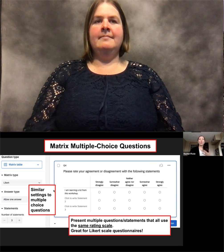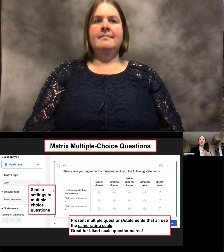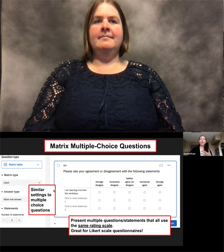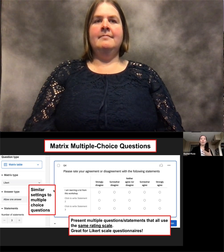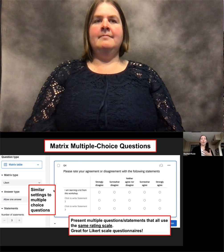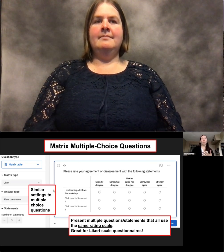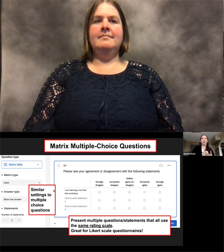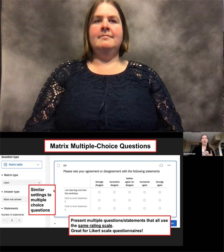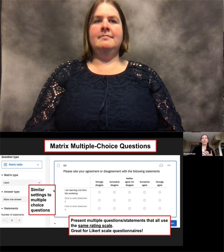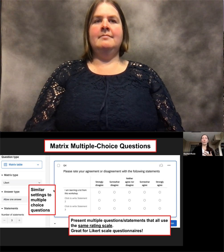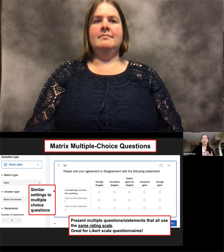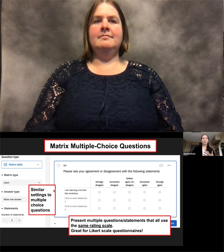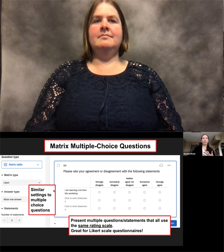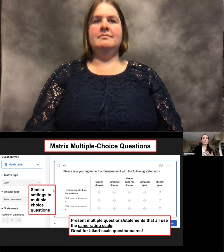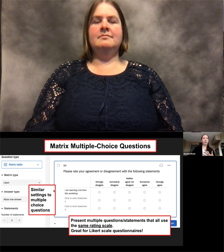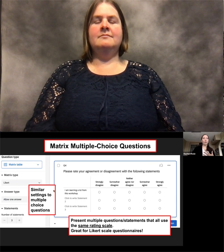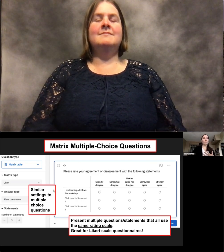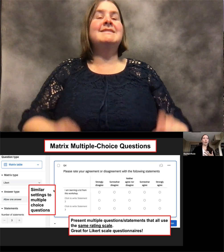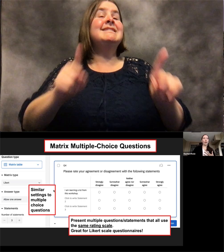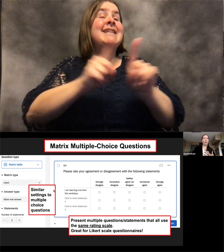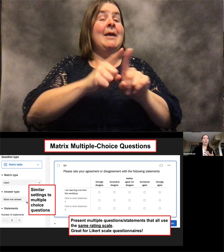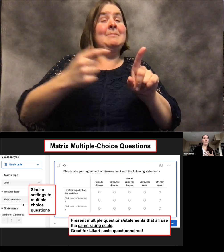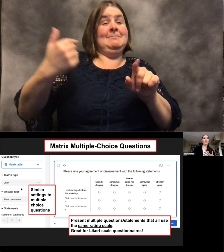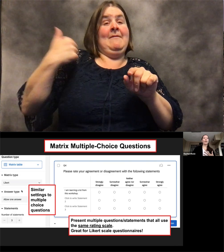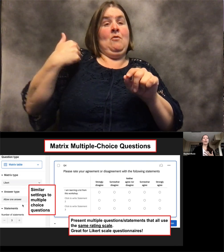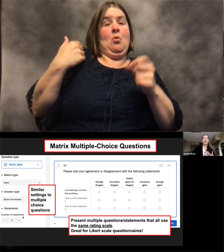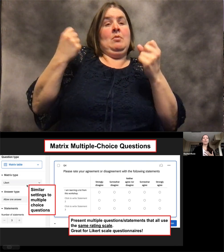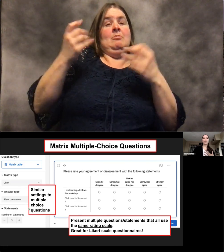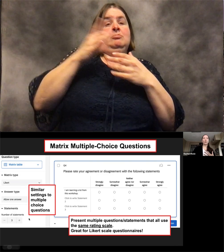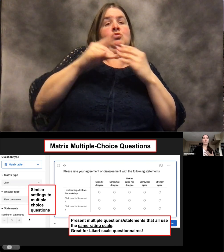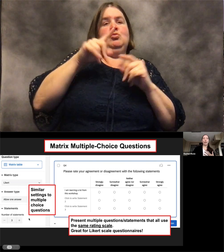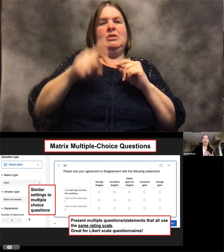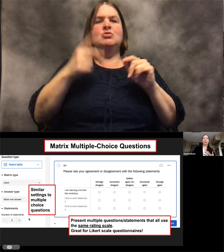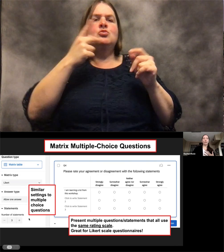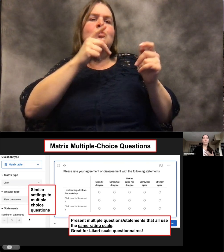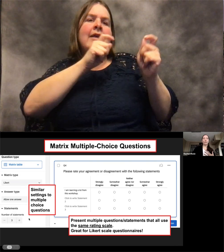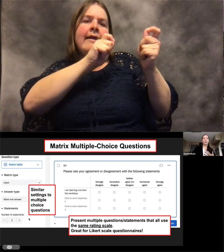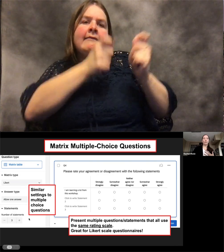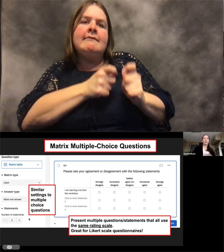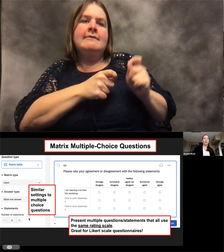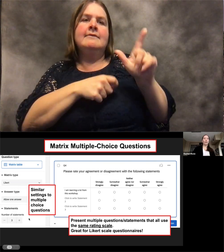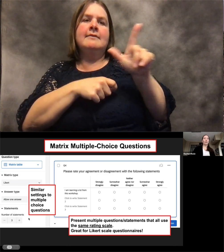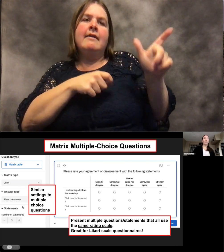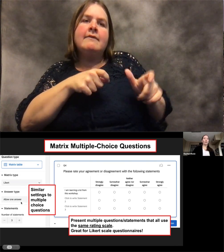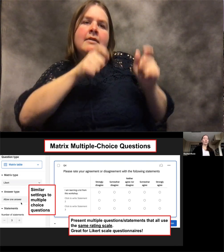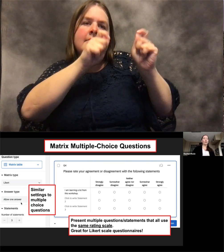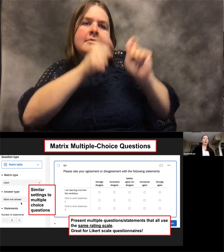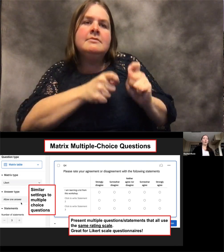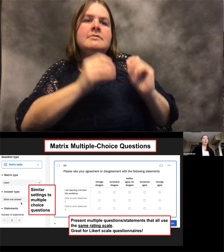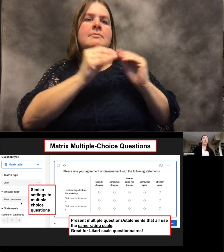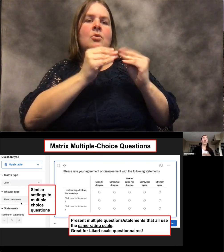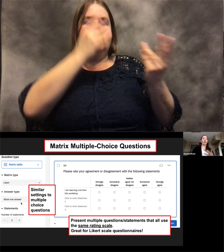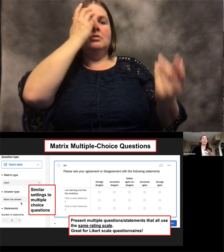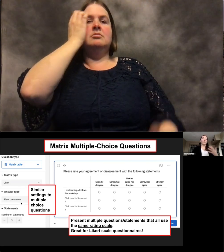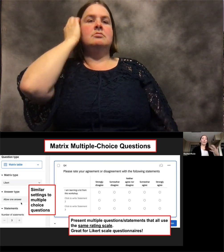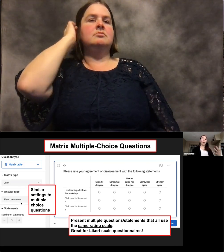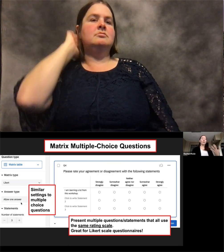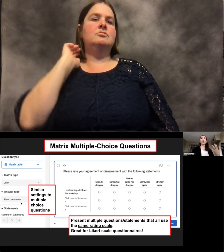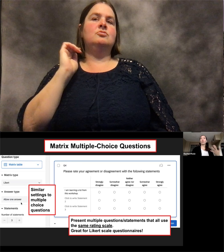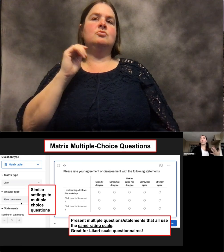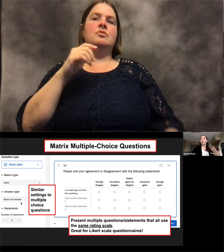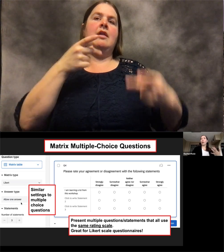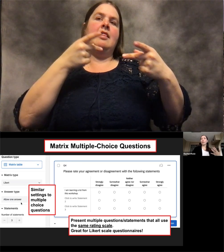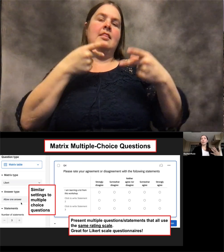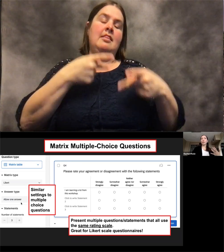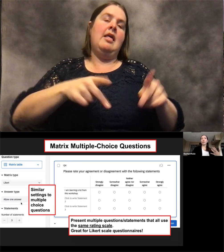Similar to the previous question type, the multiple choice question type, it has similar settings. So in terms of the